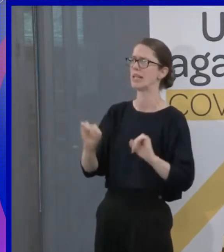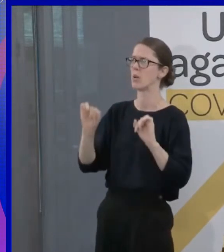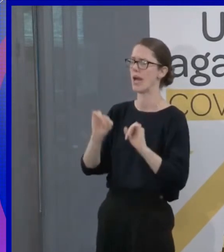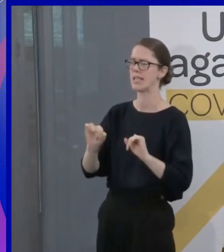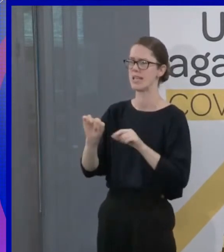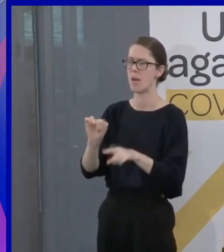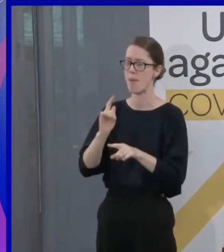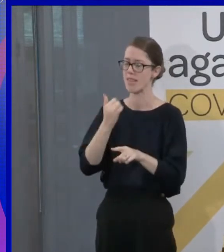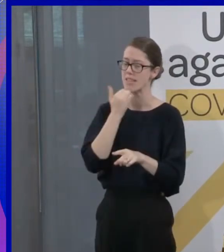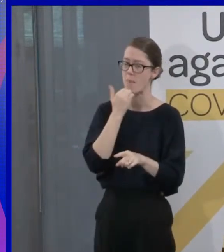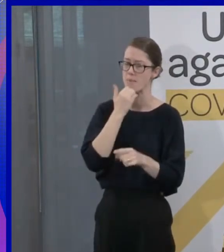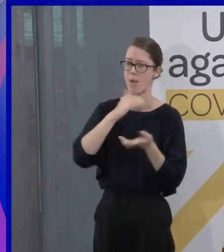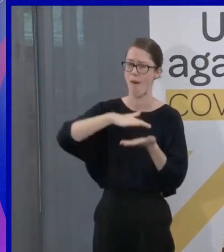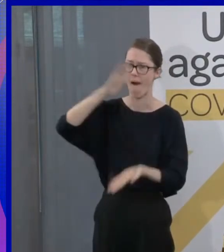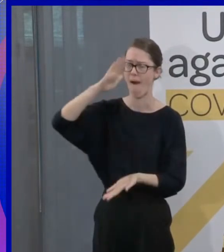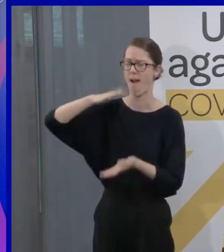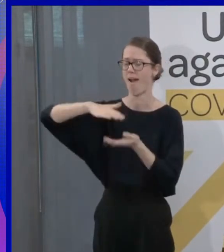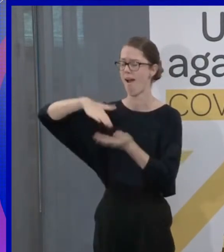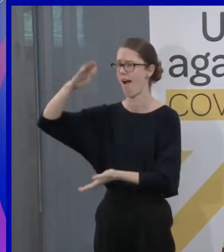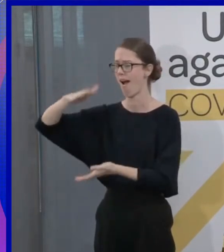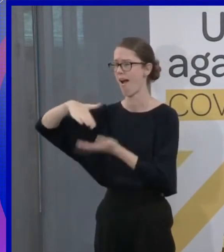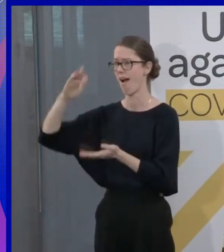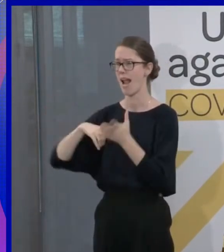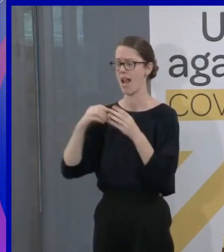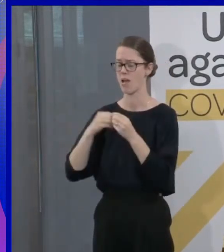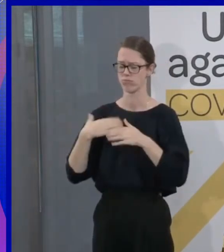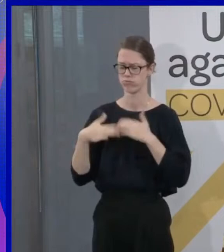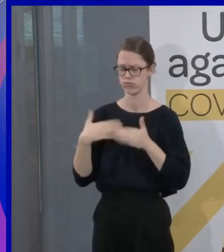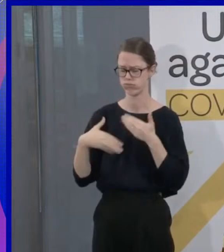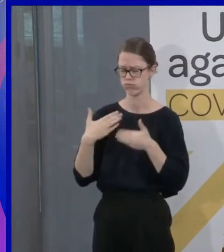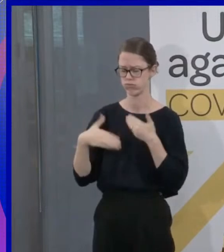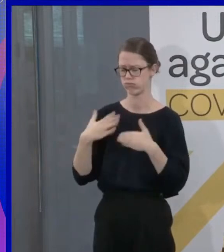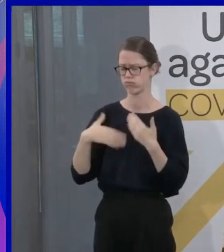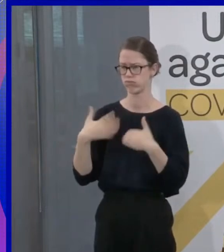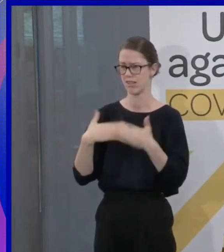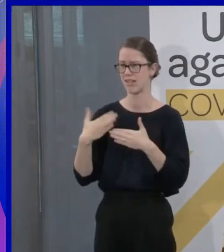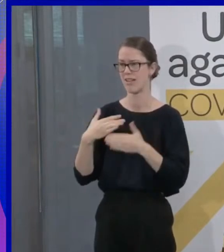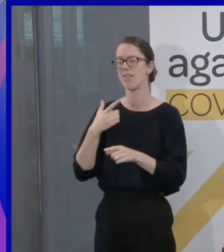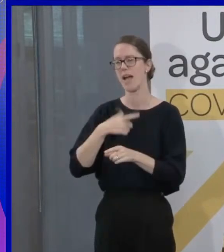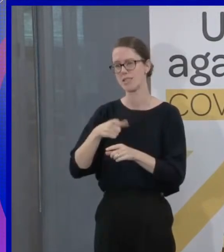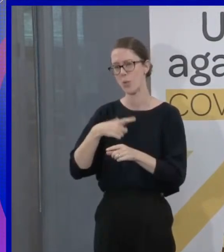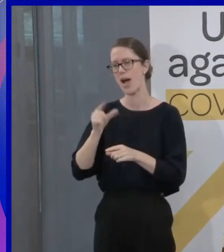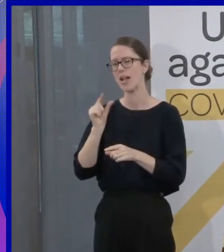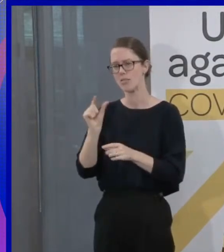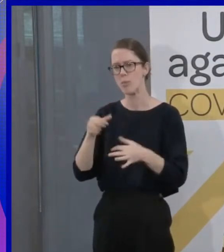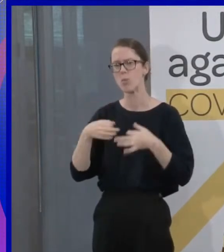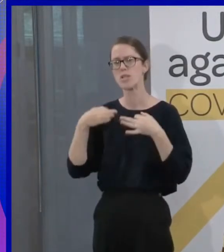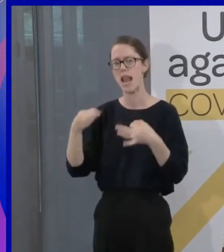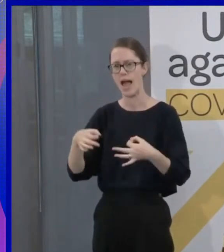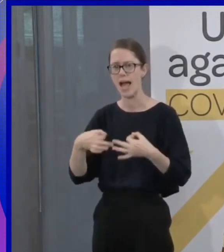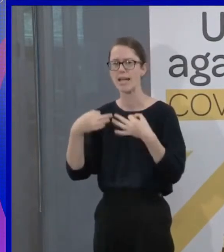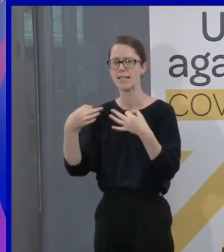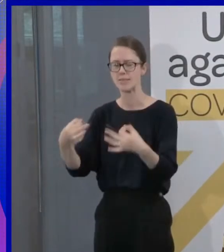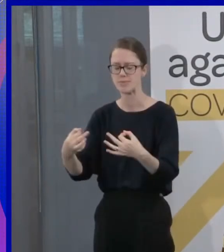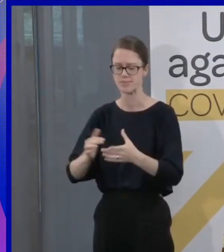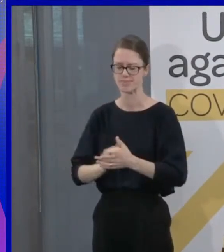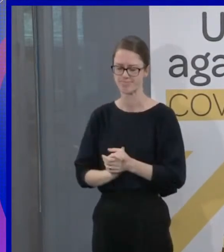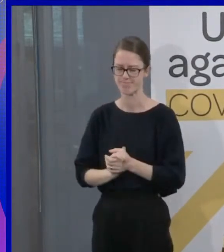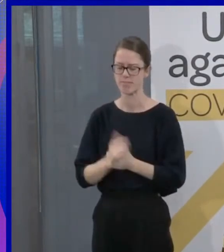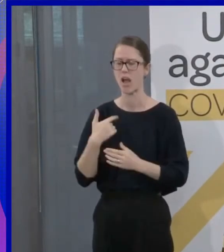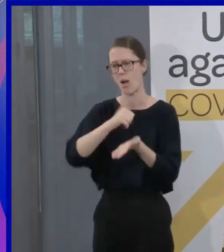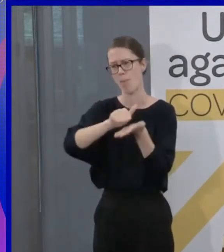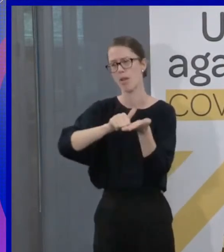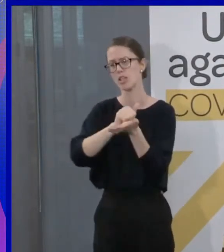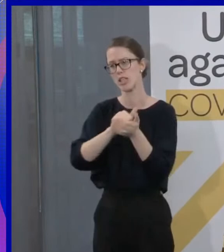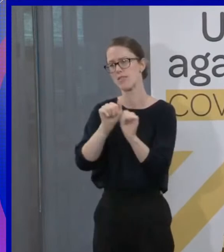from the volumes, which are really, really high, that our labs are doing a fantastic job of processing a lot of swabs. I apologise for the